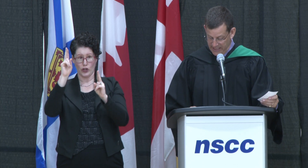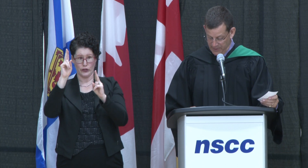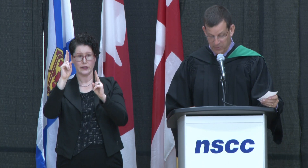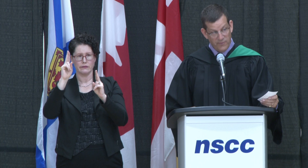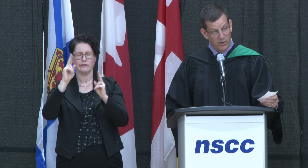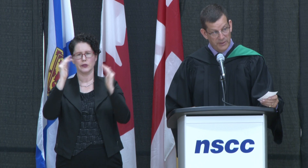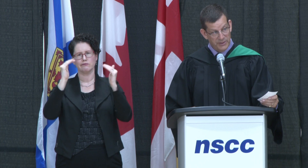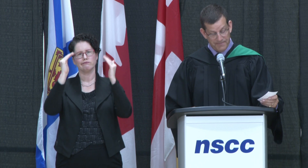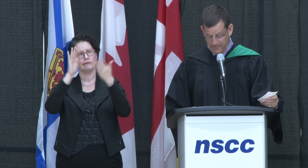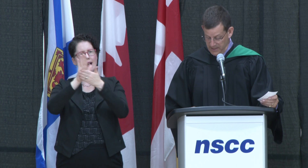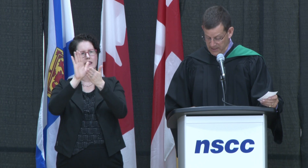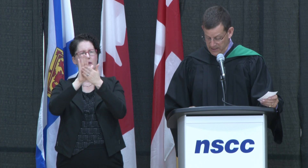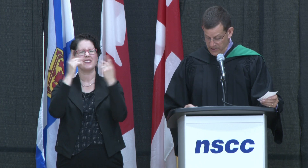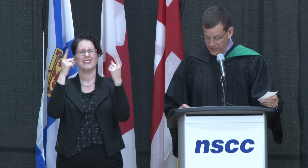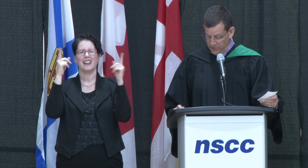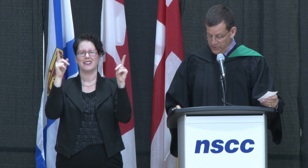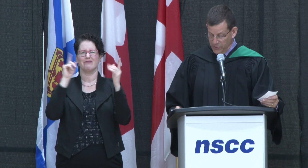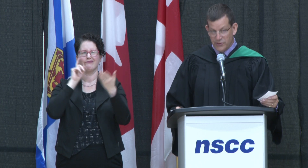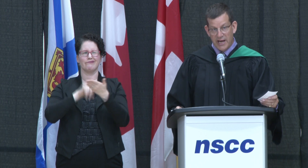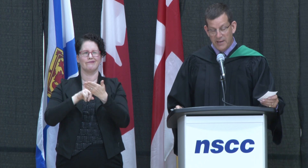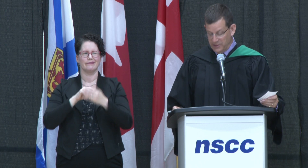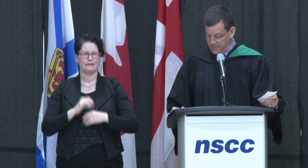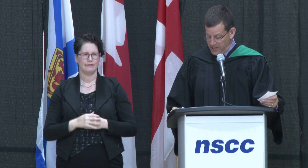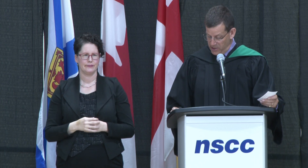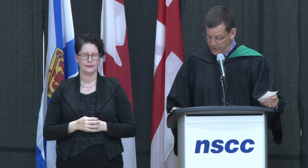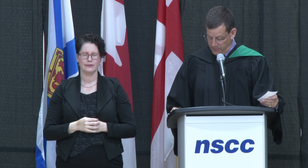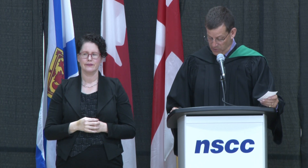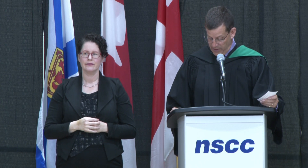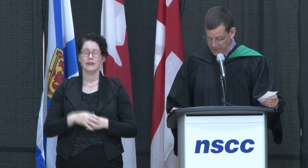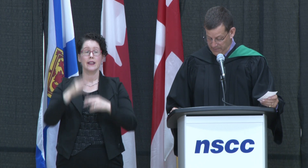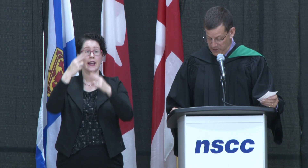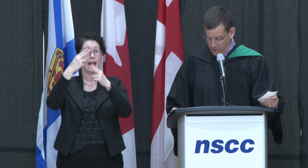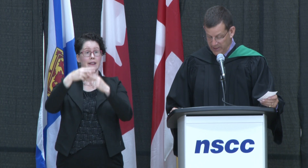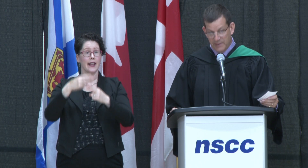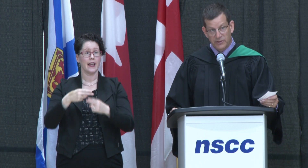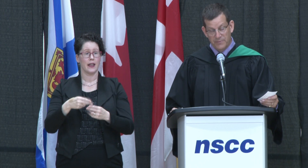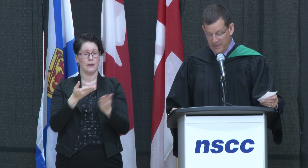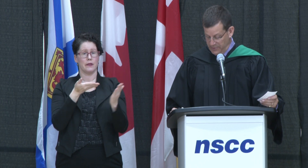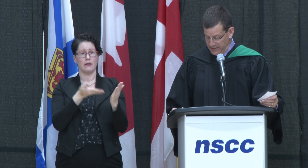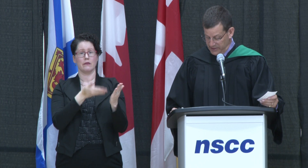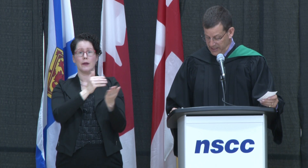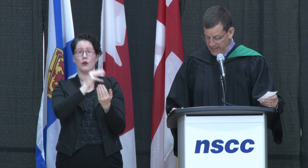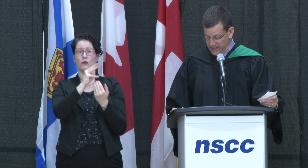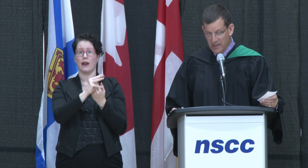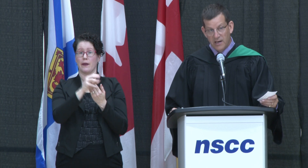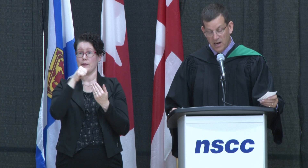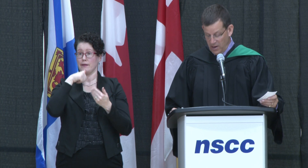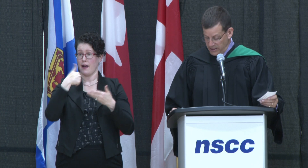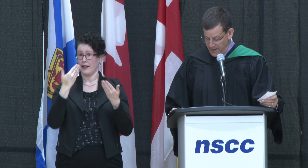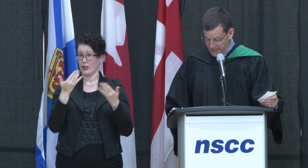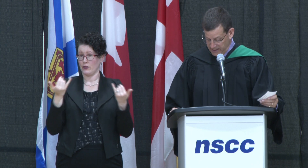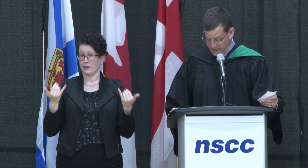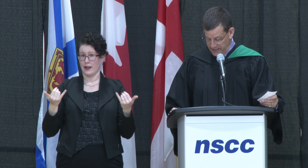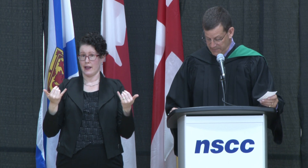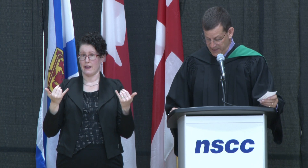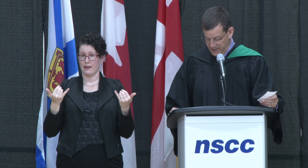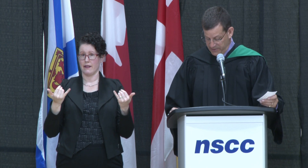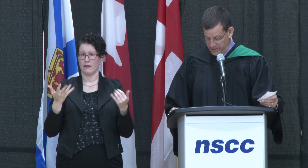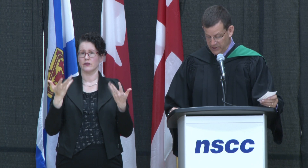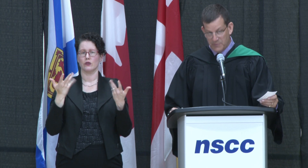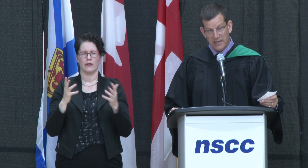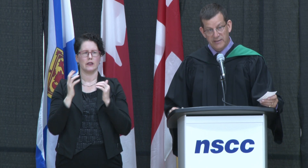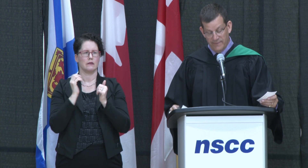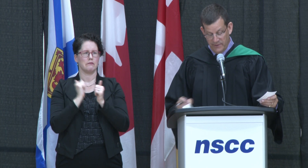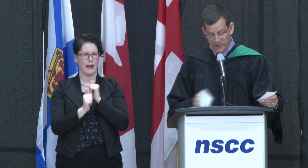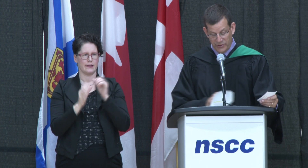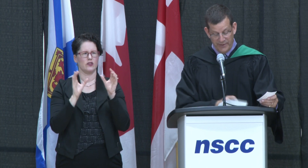outstanding academic performance. Students whose names appear in the program but who are unable to be with us today are automatically admitted